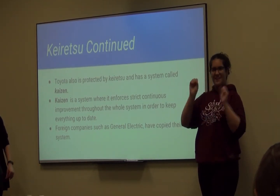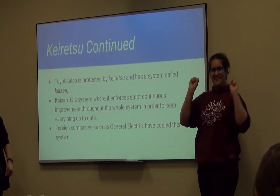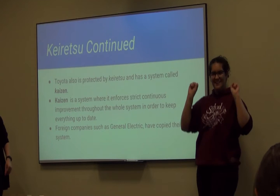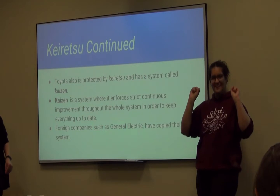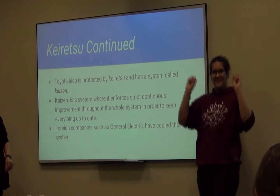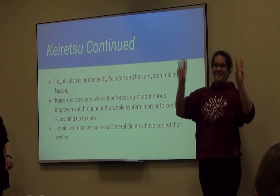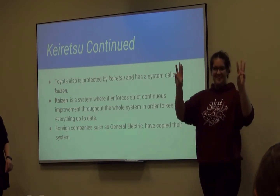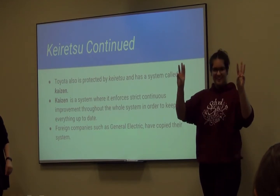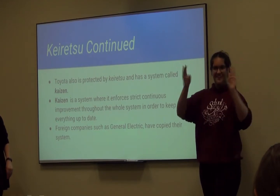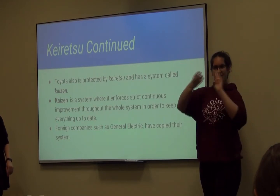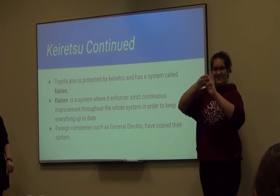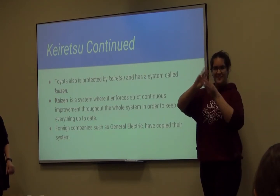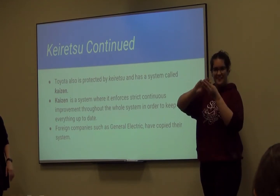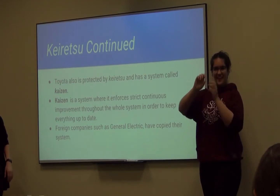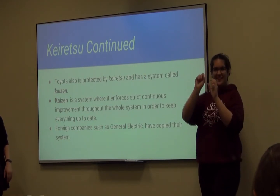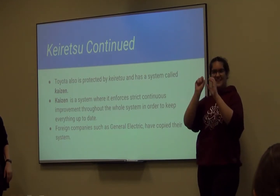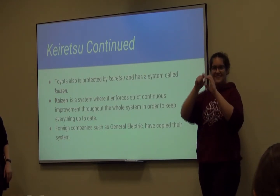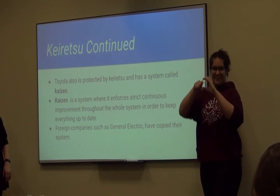That's how they sign it.